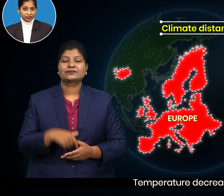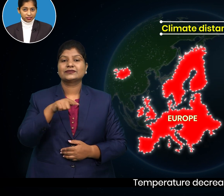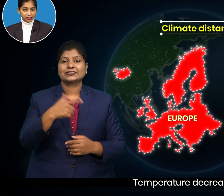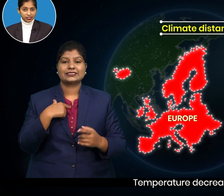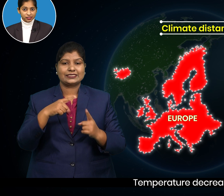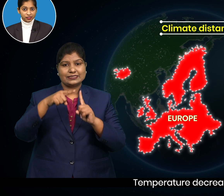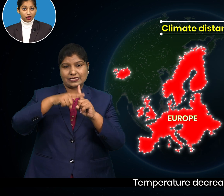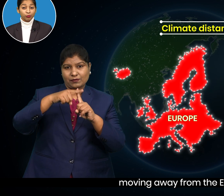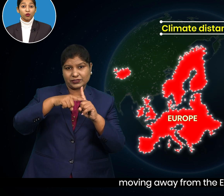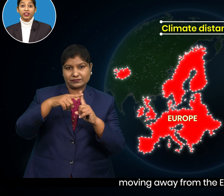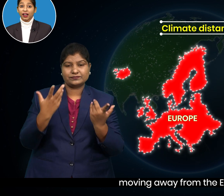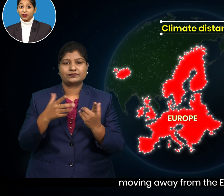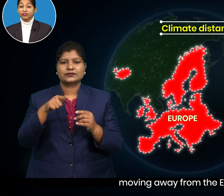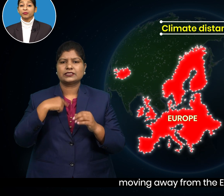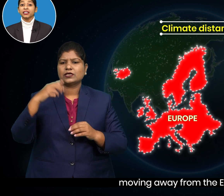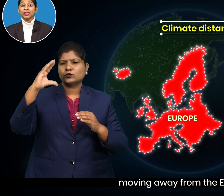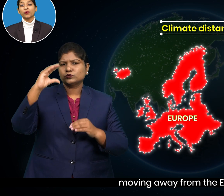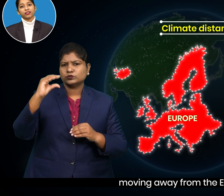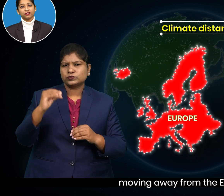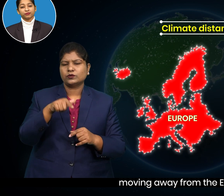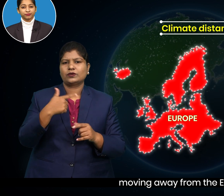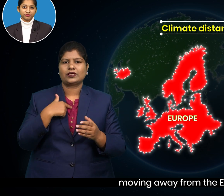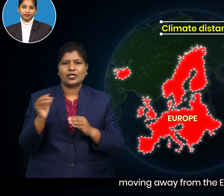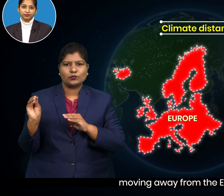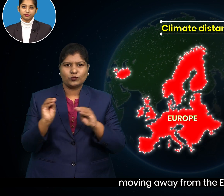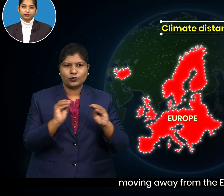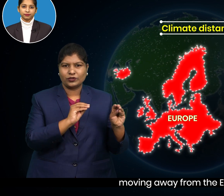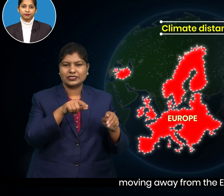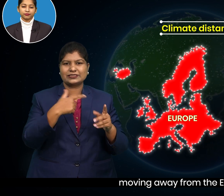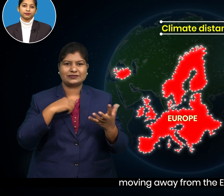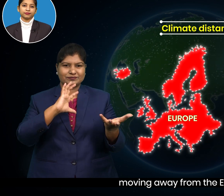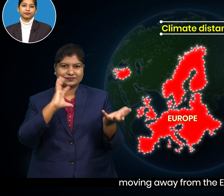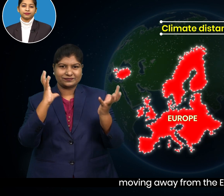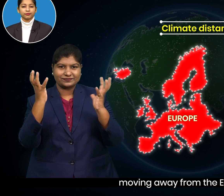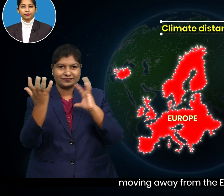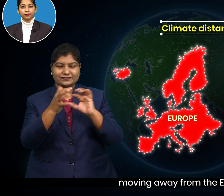Temperature decreases, moving away from the equator.